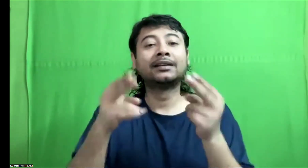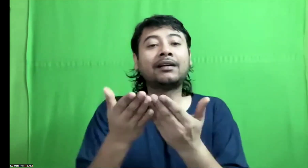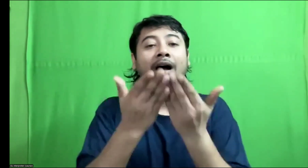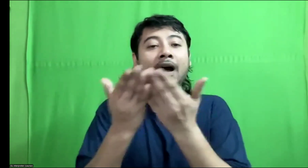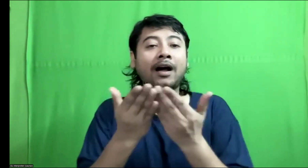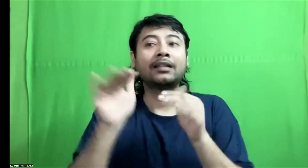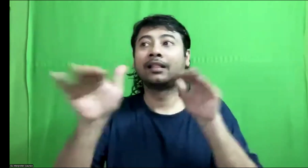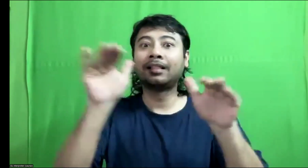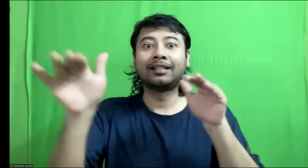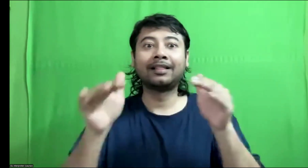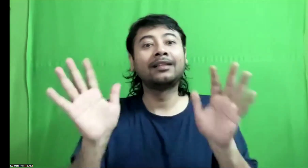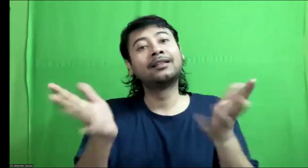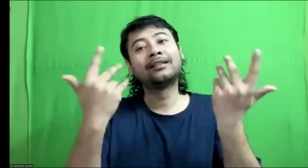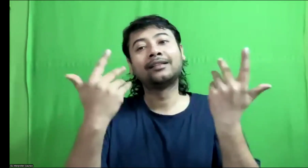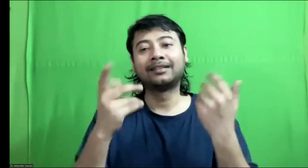Okay.